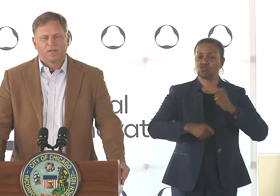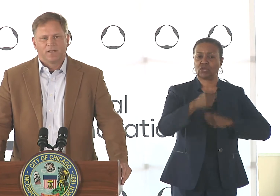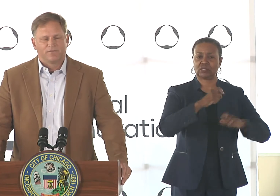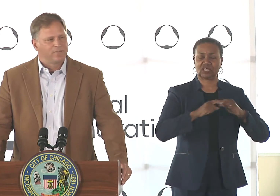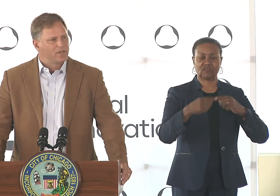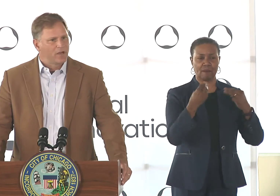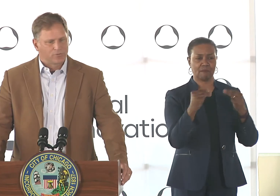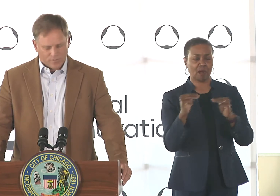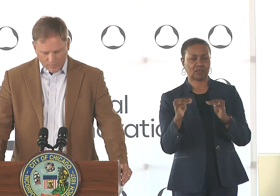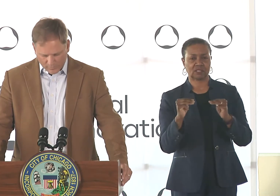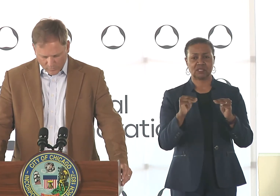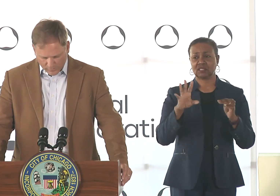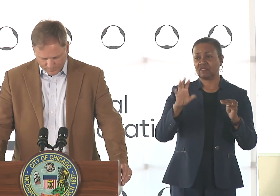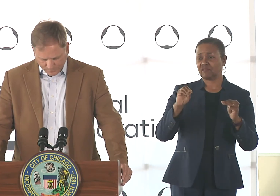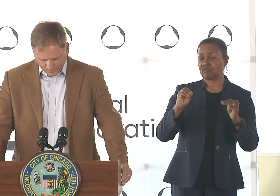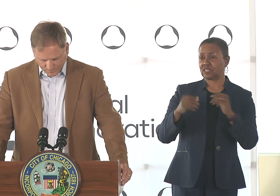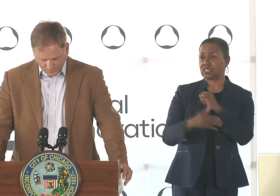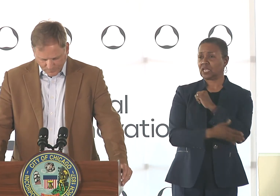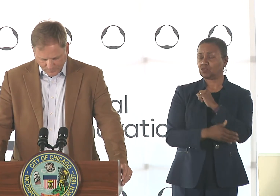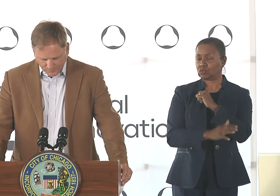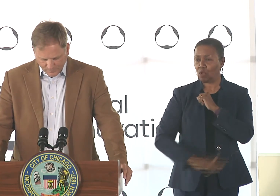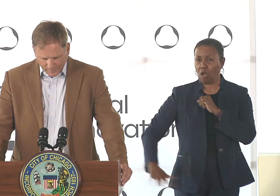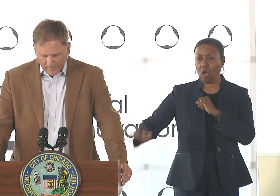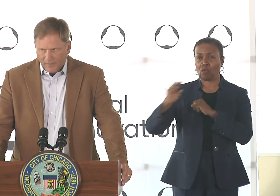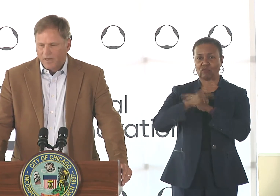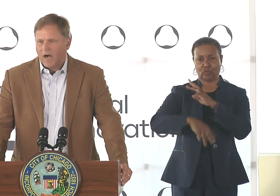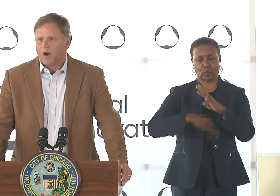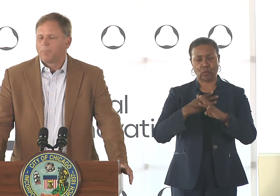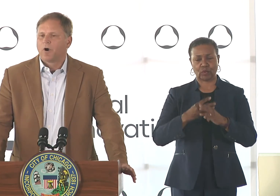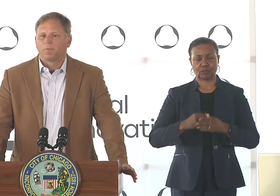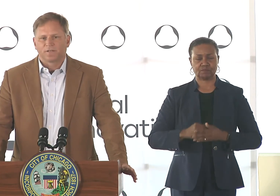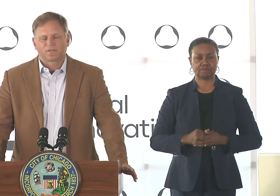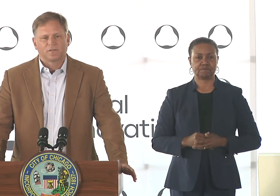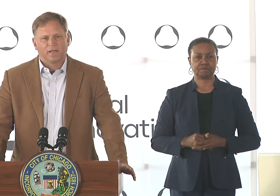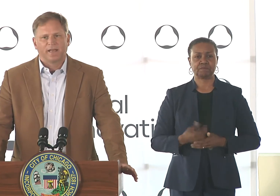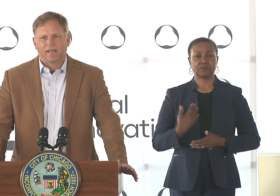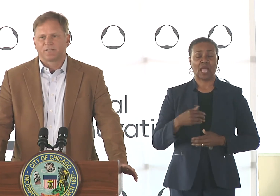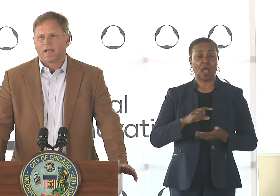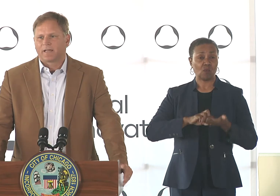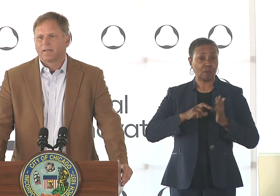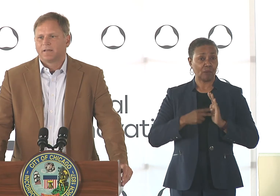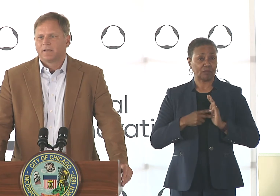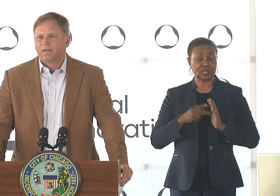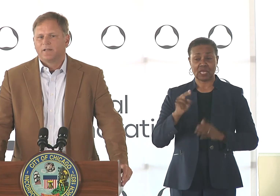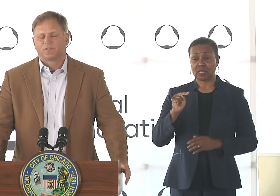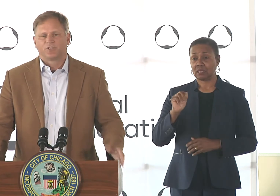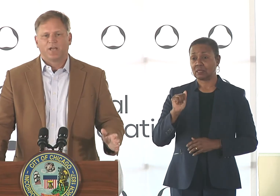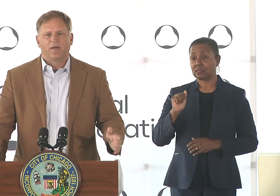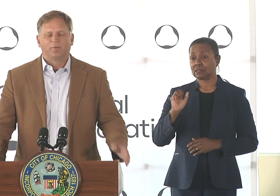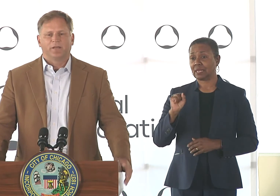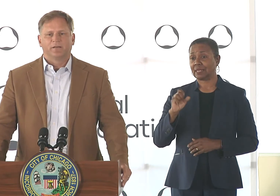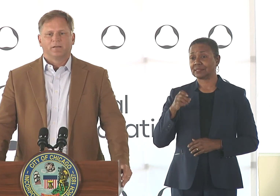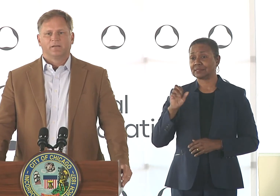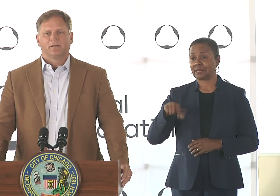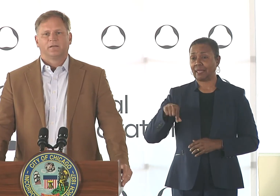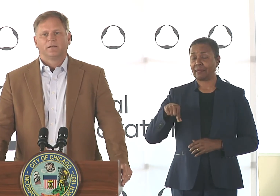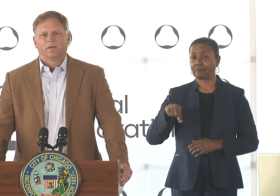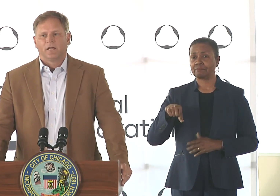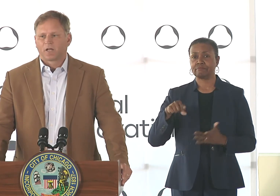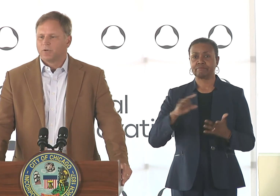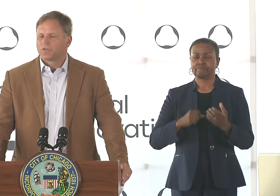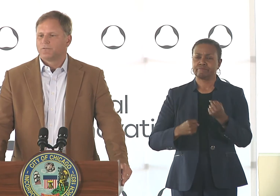marketplaces in 50 countries around the world. Our purpose at Nasdaq is to